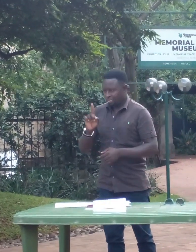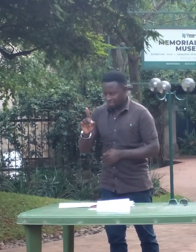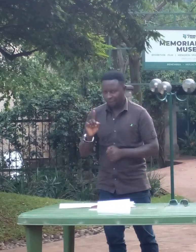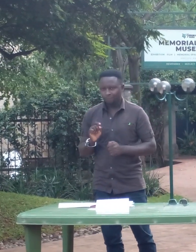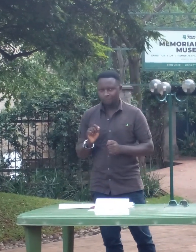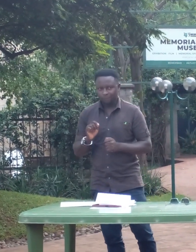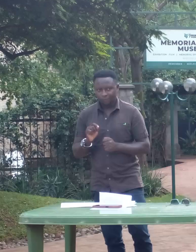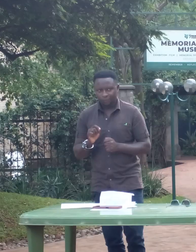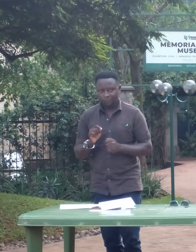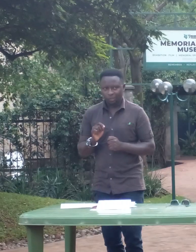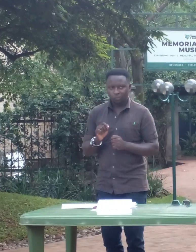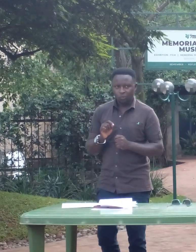Please.